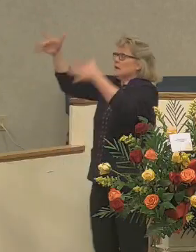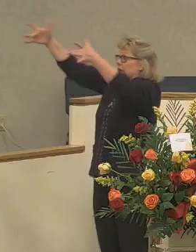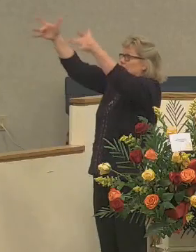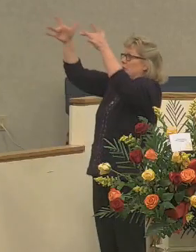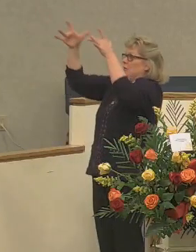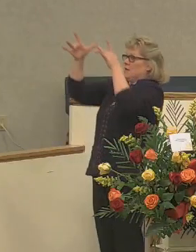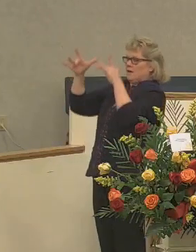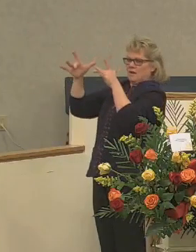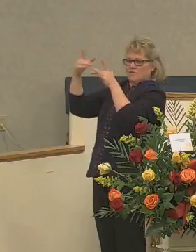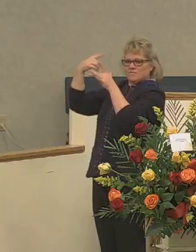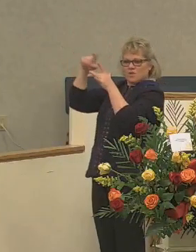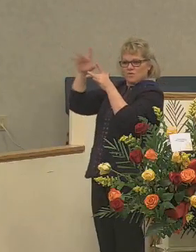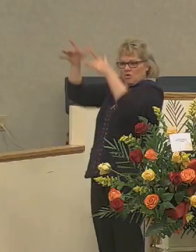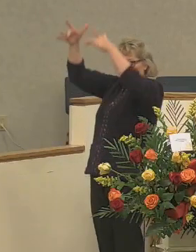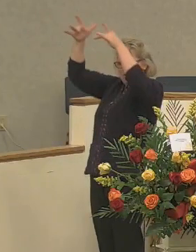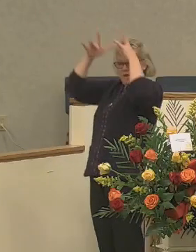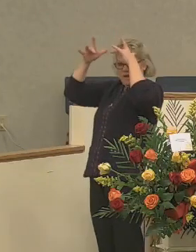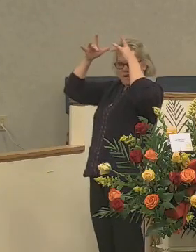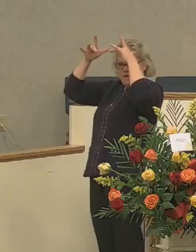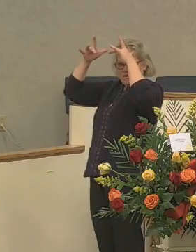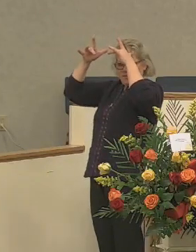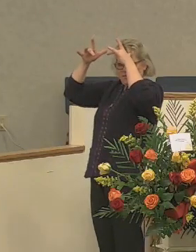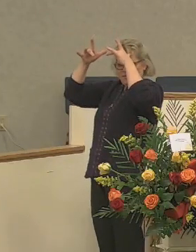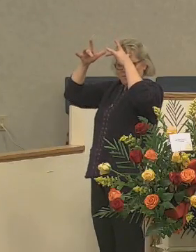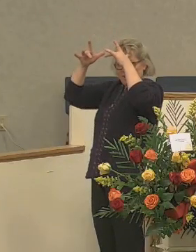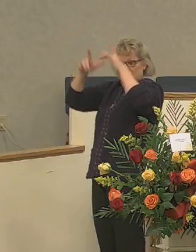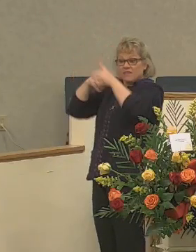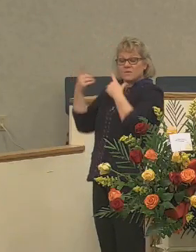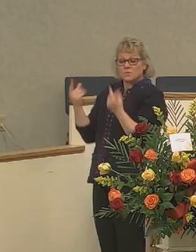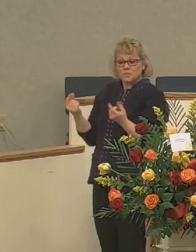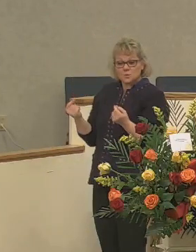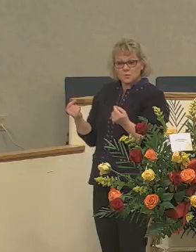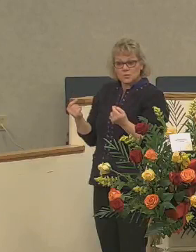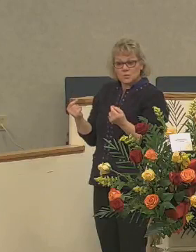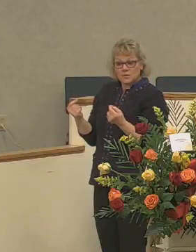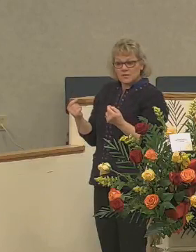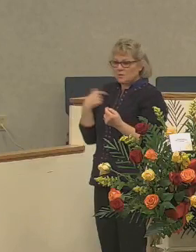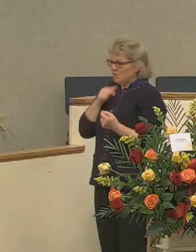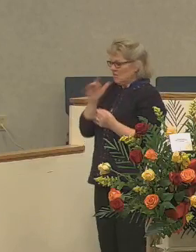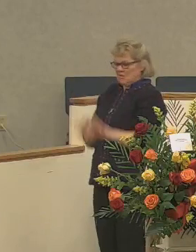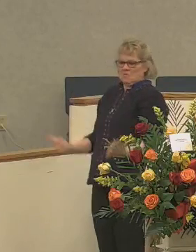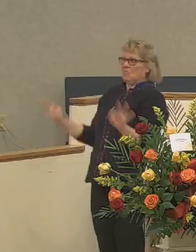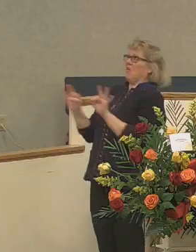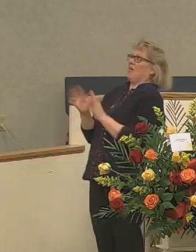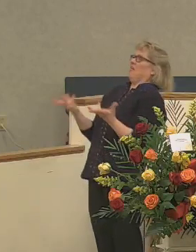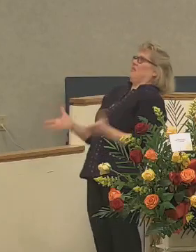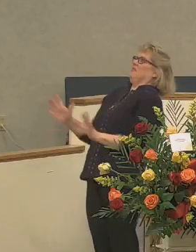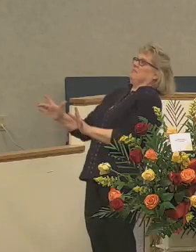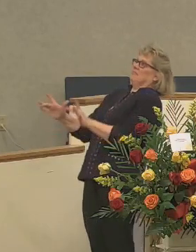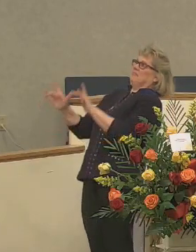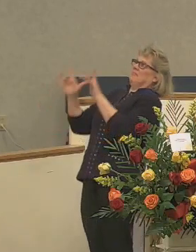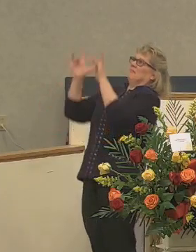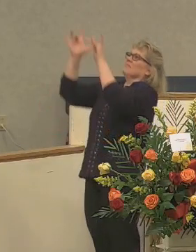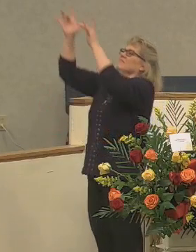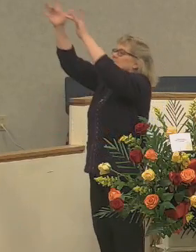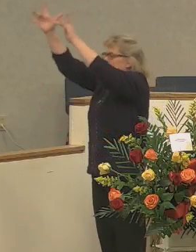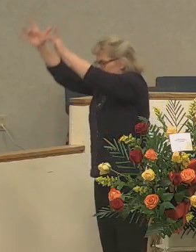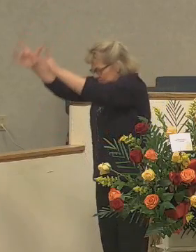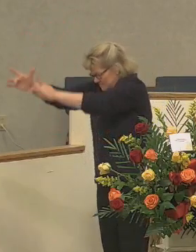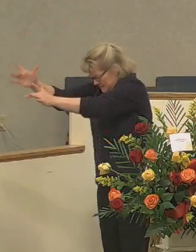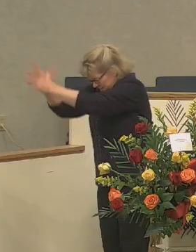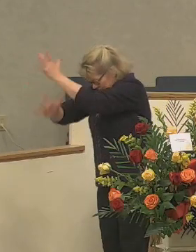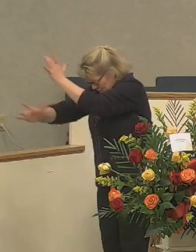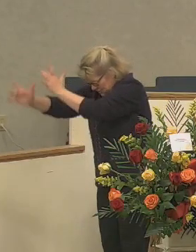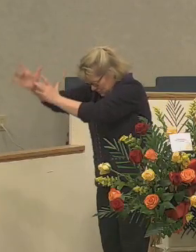crowns. The victor's crown for one. And you know what? None of us are worthy of them. And we're going to lay them at the feet of